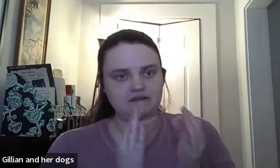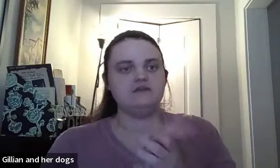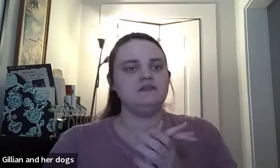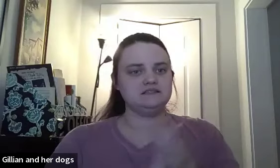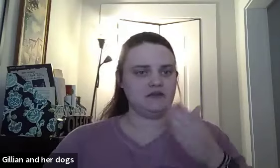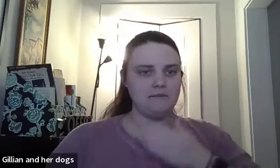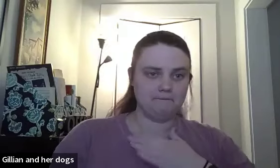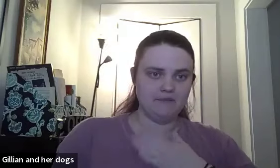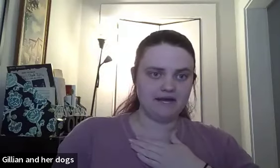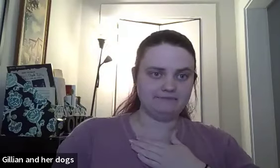family, things like that, mine.